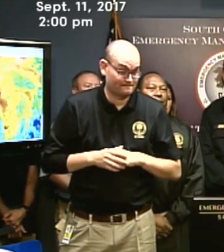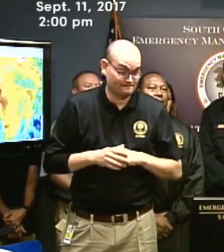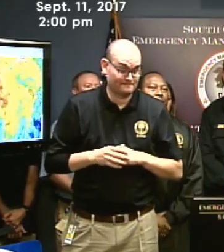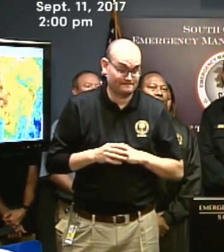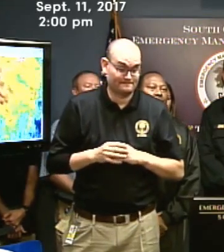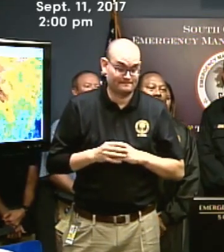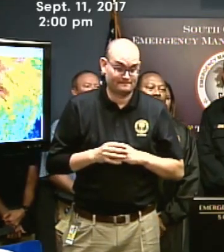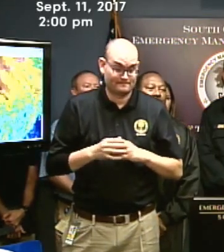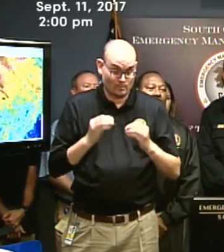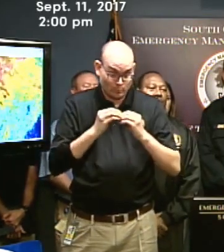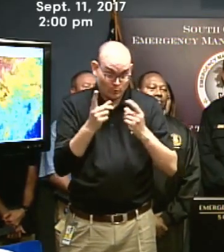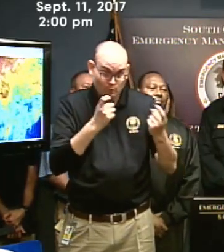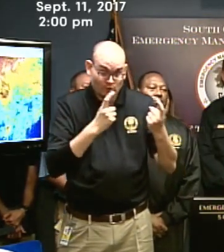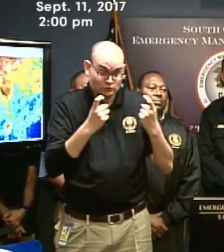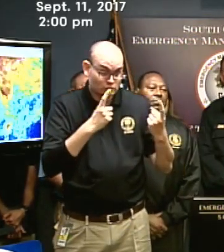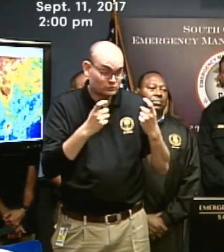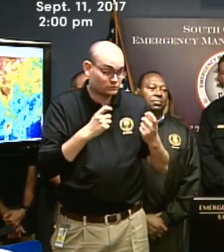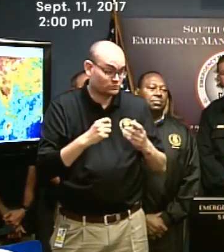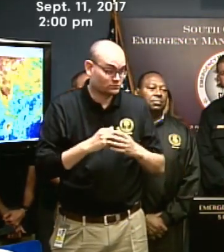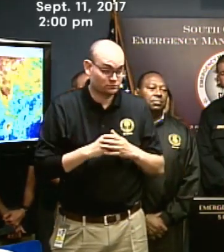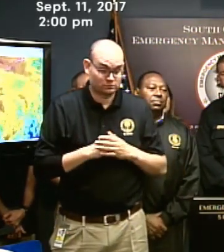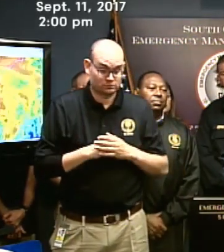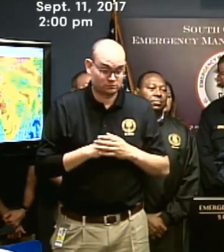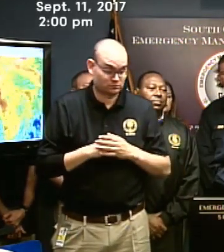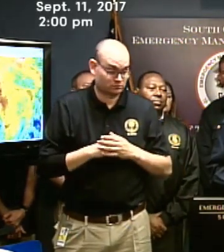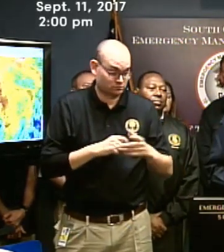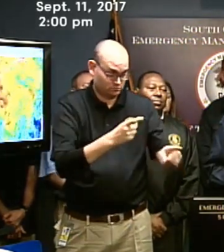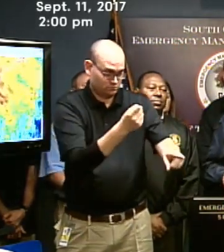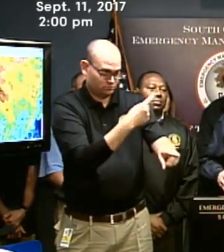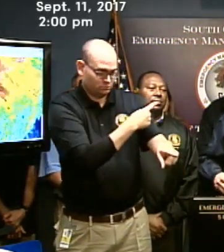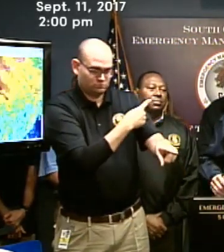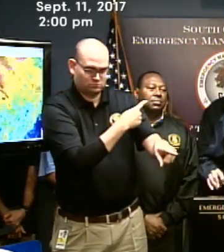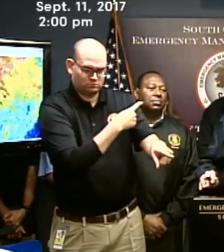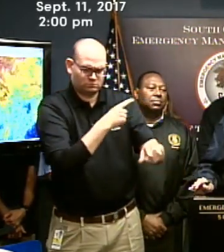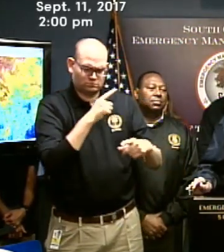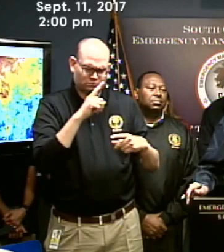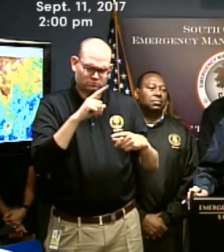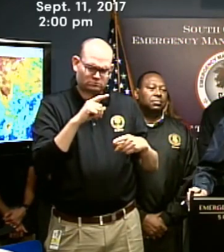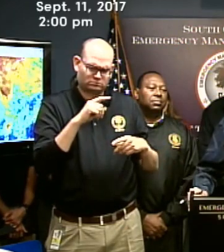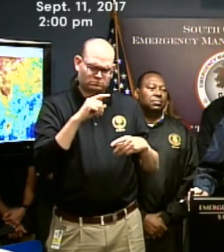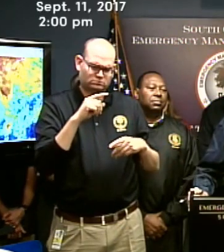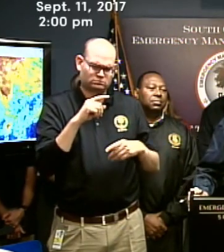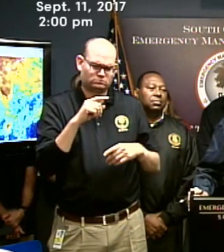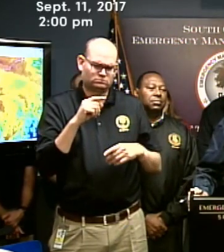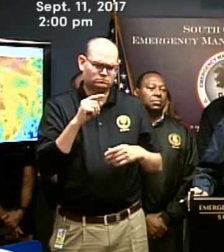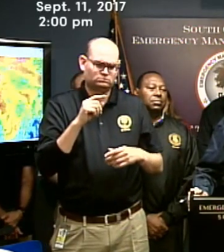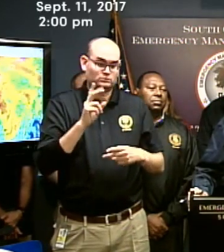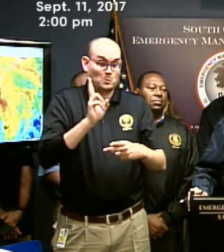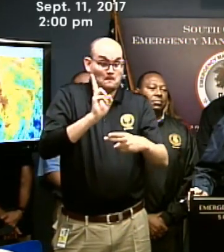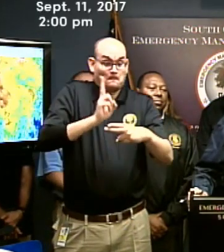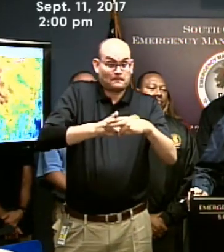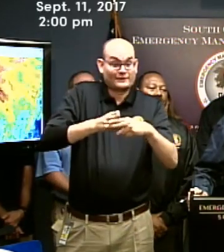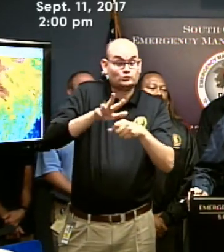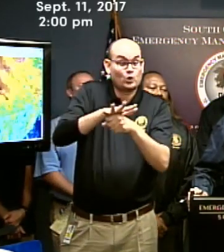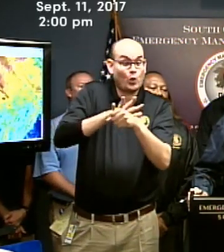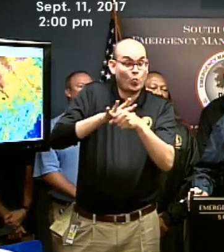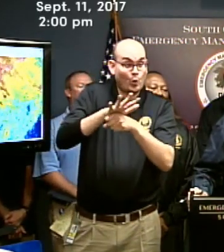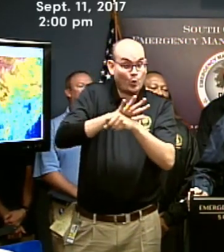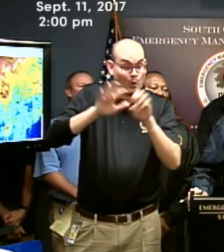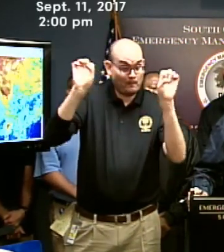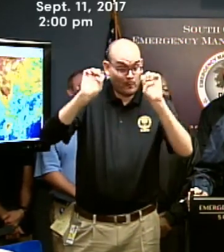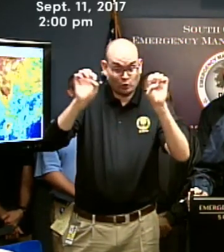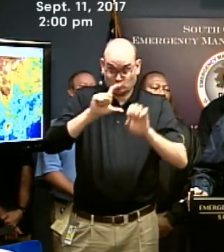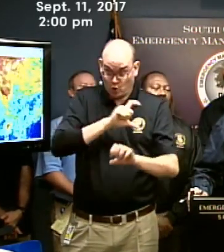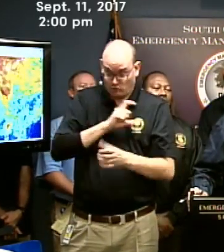Next question. Do you know when you will talk to the local emergency officials to get a sense of when people